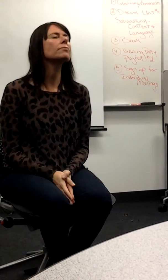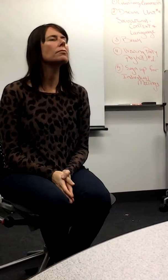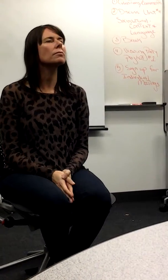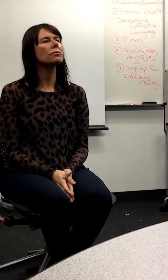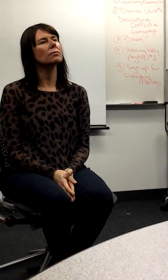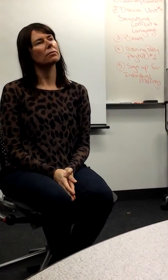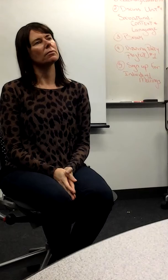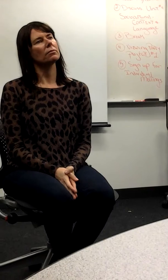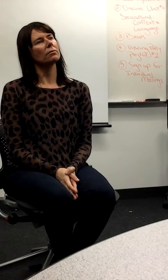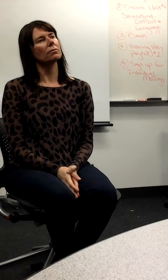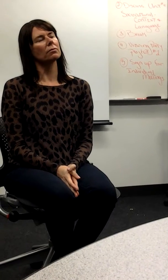I learned at the age of